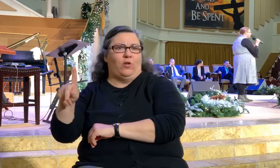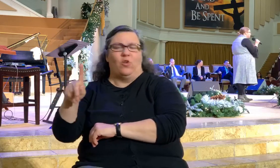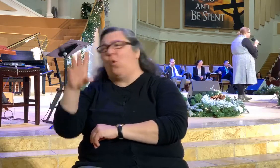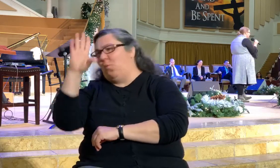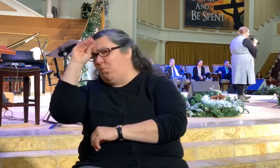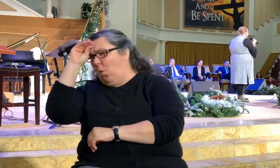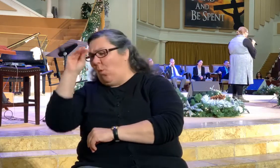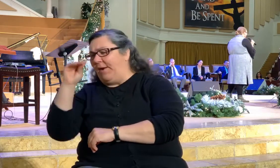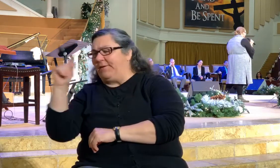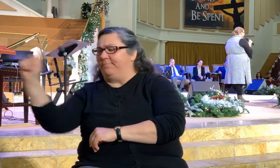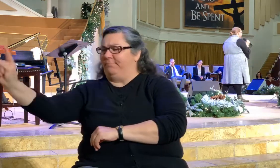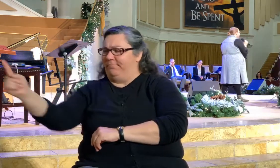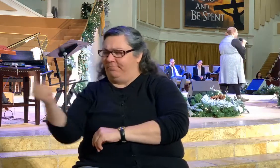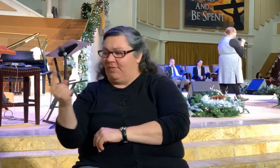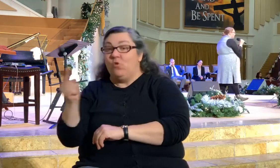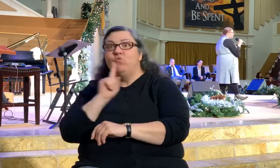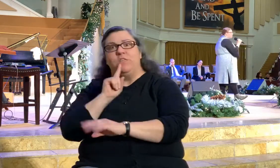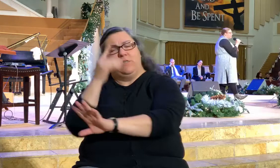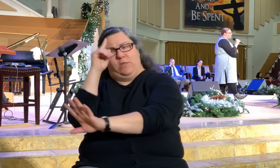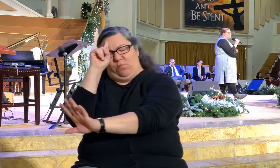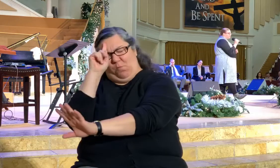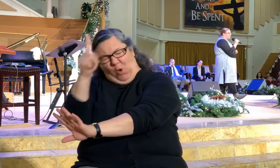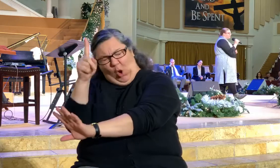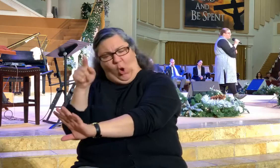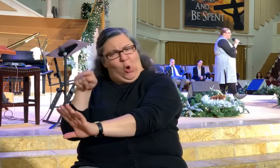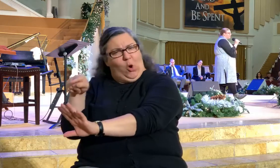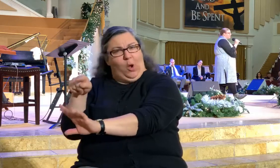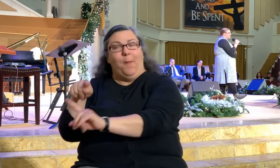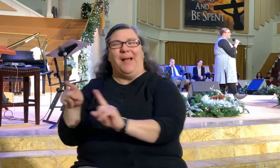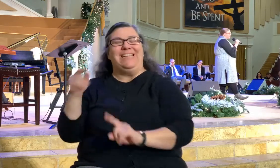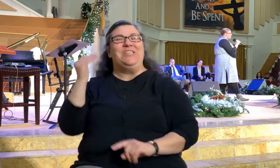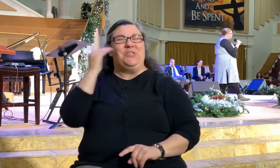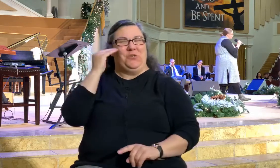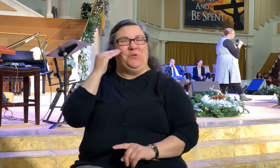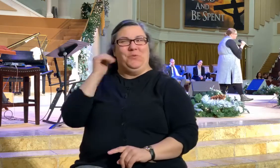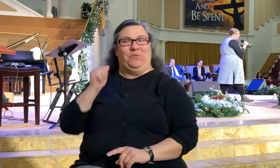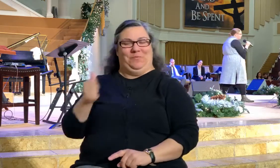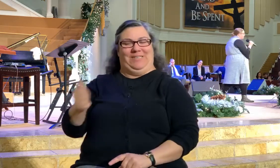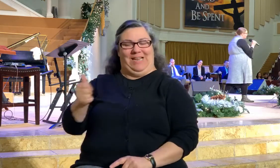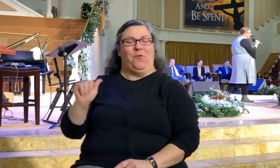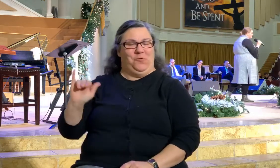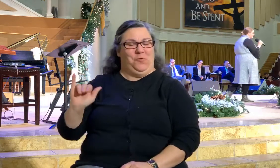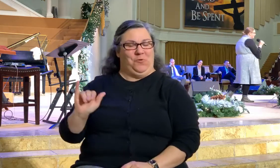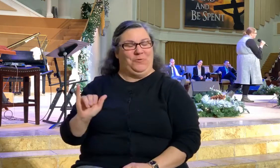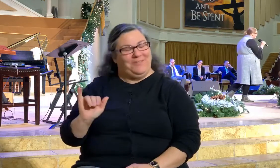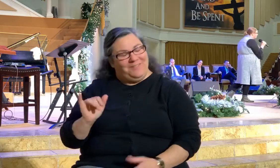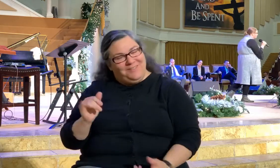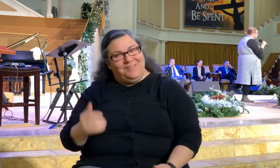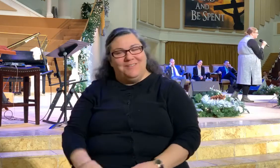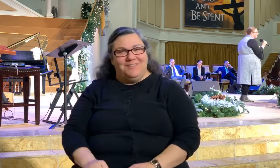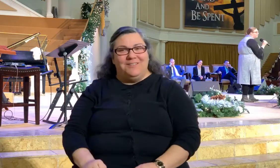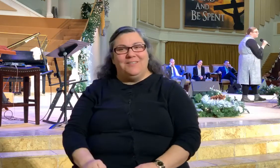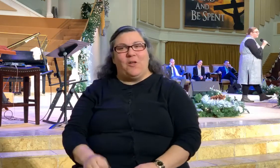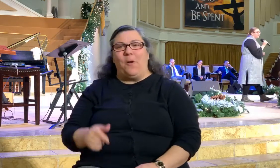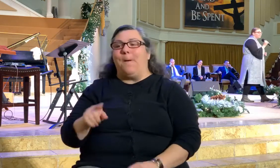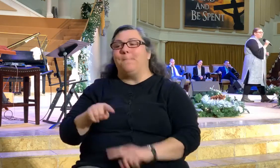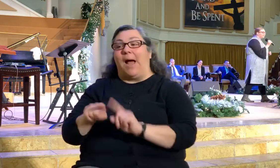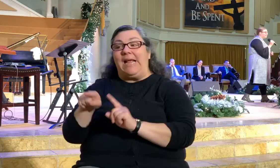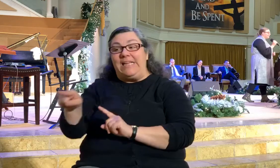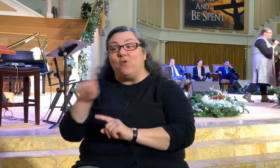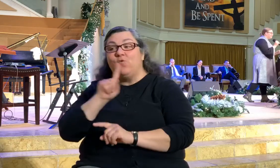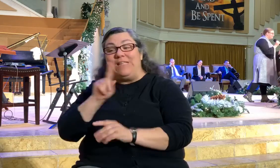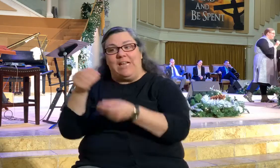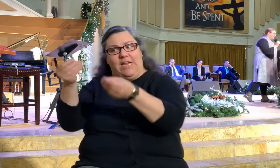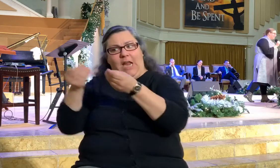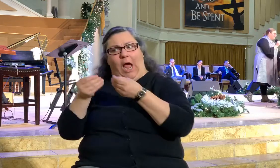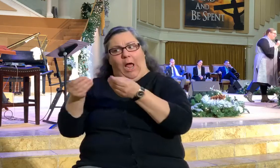was extremely intelligent, but also knew that he was very intelligent. And let's just say that he helped me a lot during